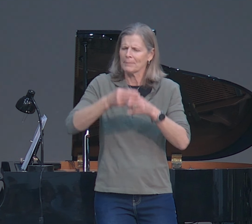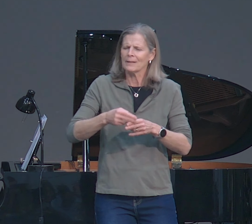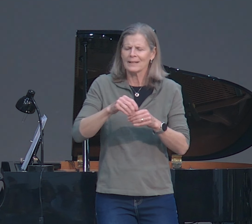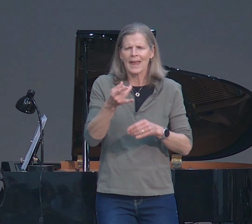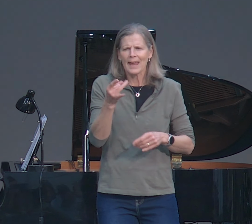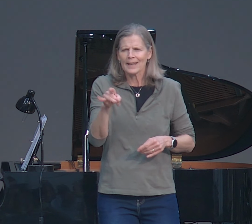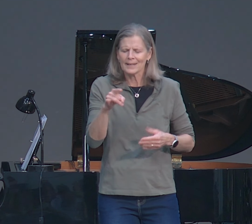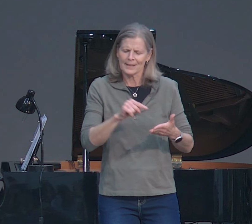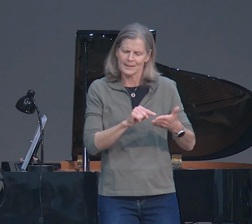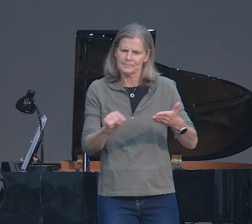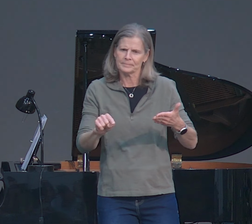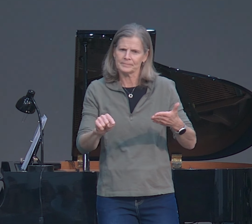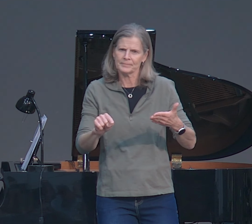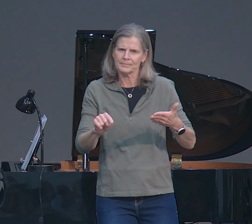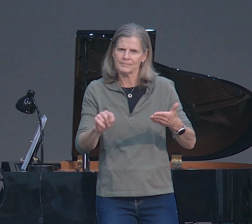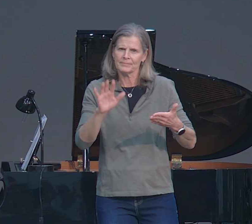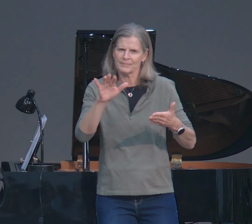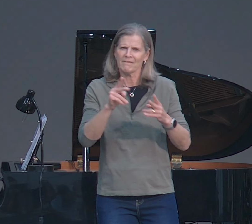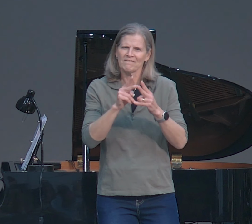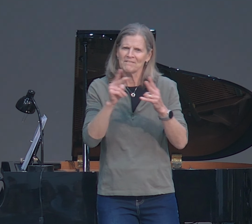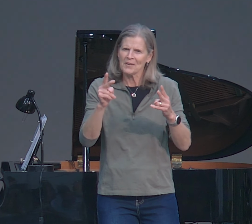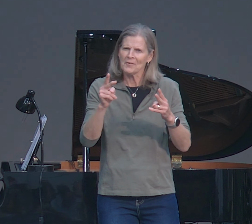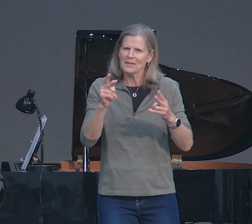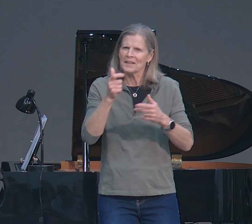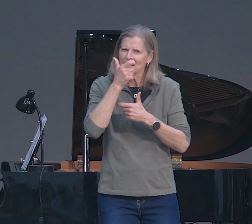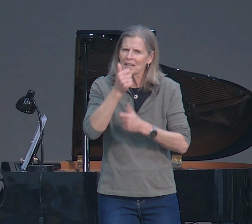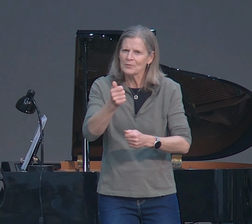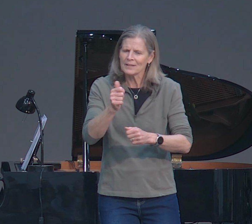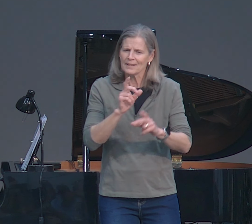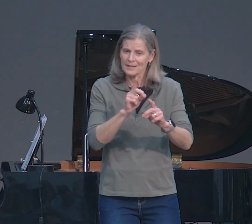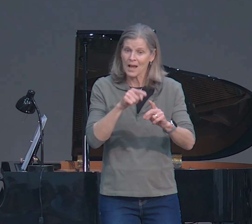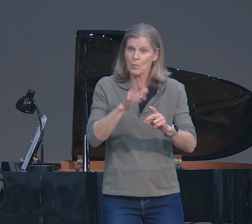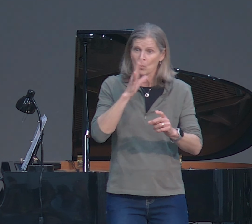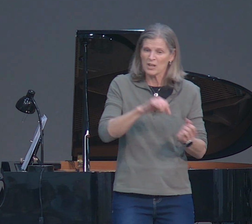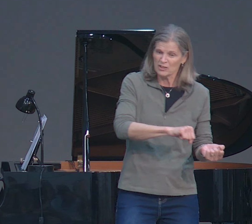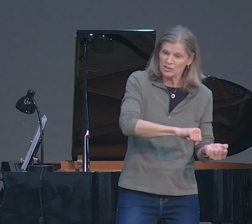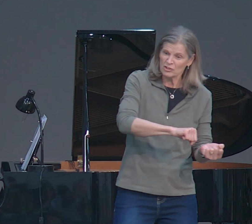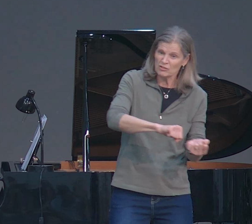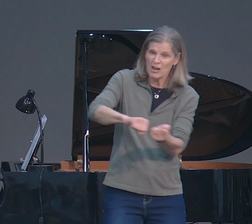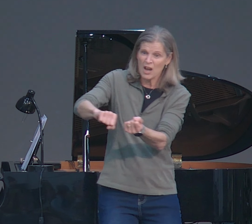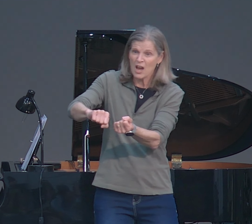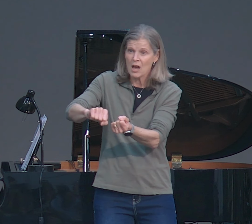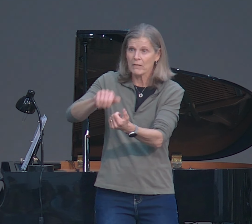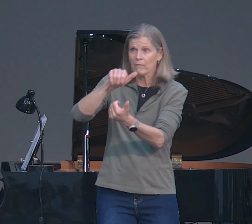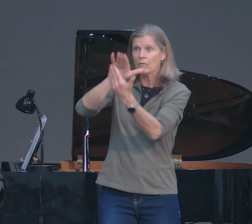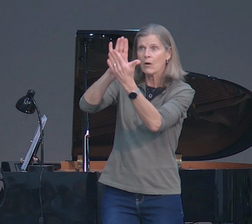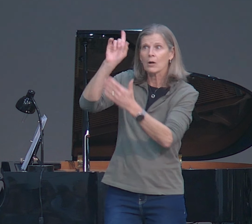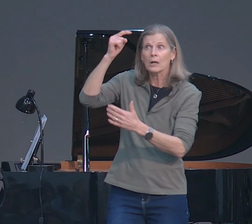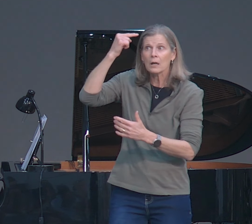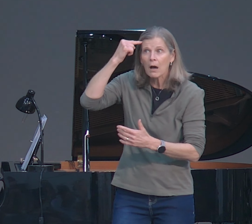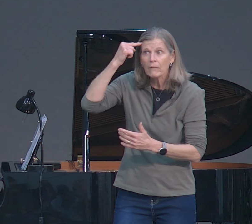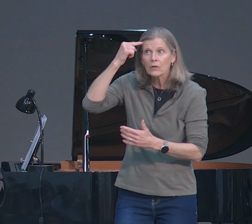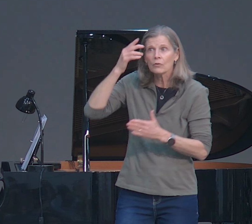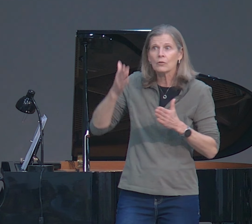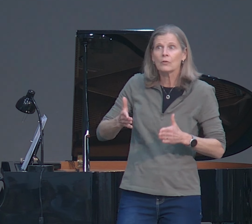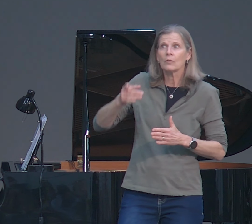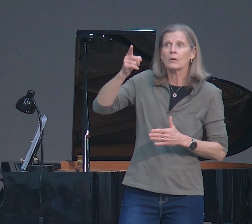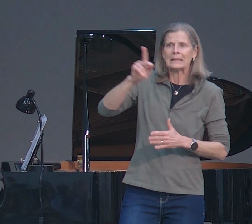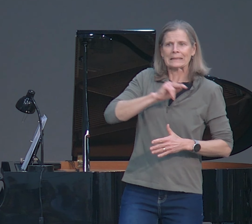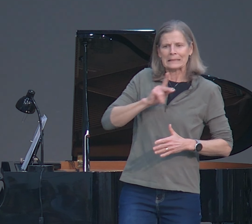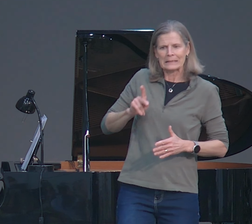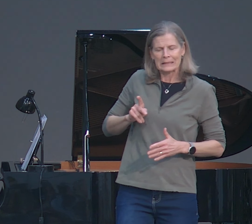18 that's really extraordinary. The disciples would be dragged in front of governors and kings